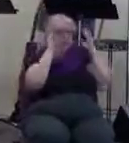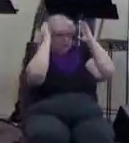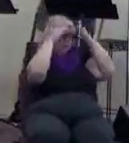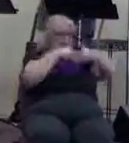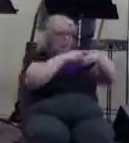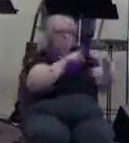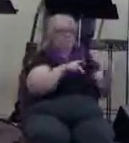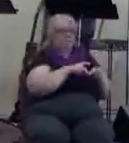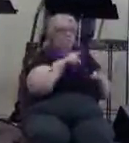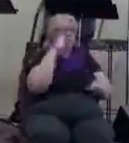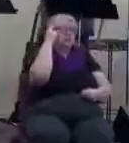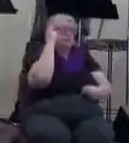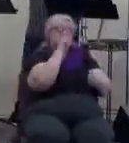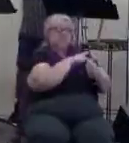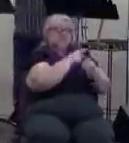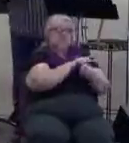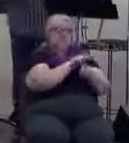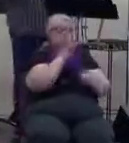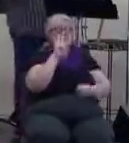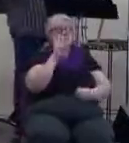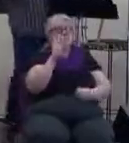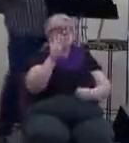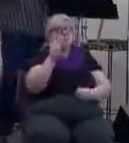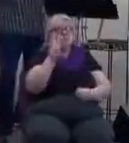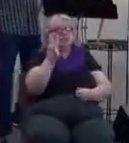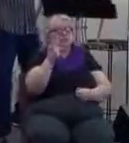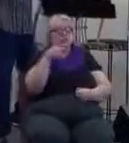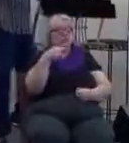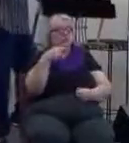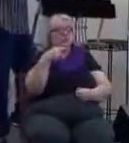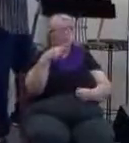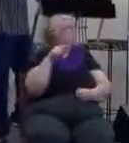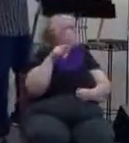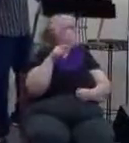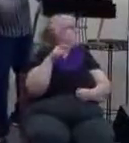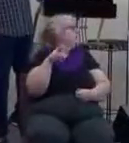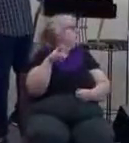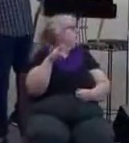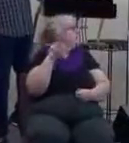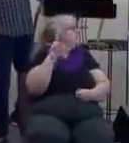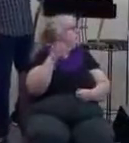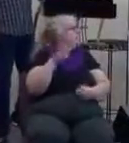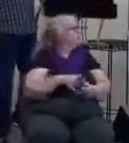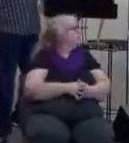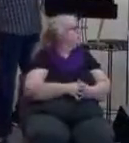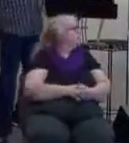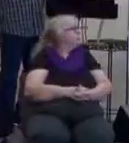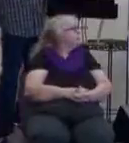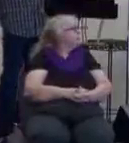Psalm 46:1. I think Pat's got that up there.